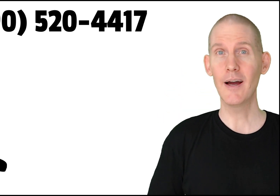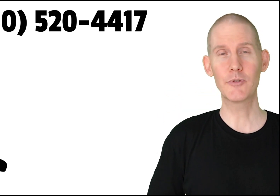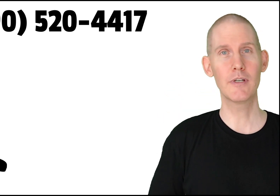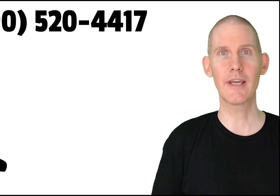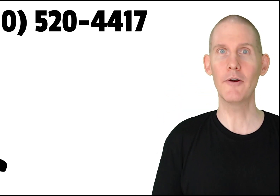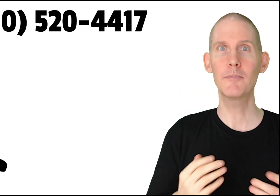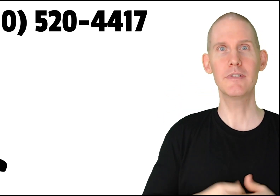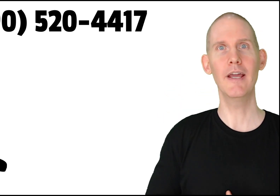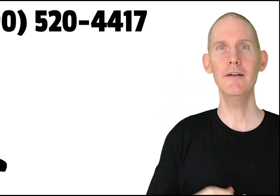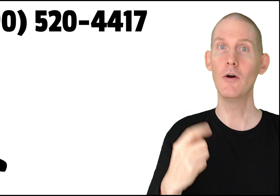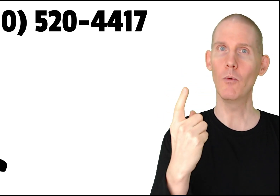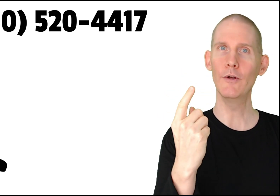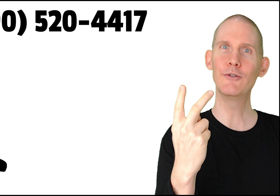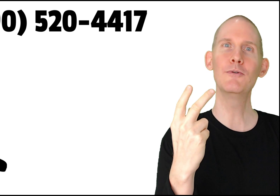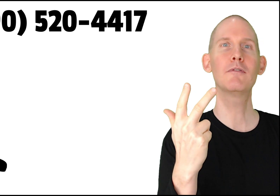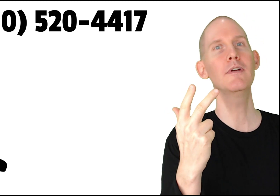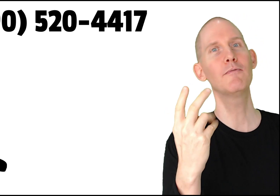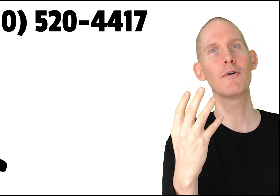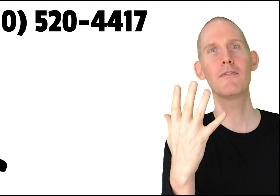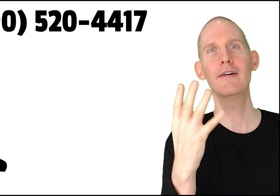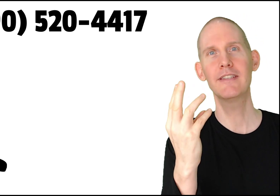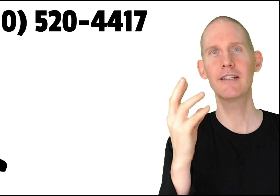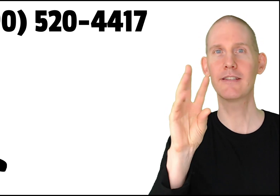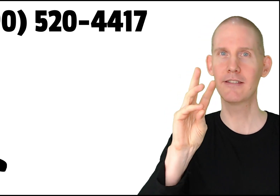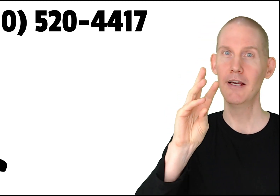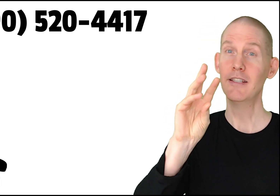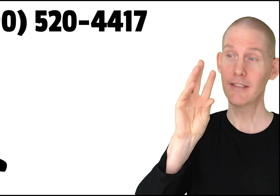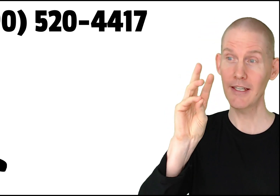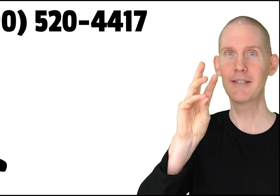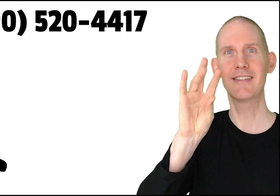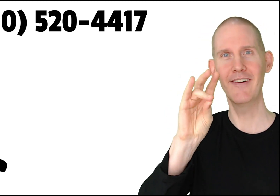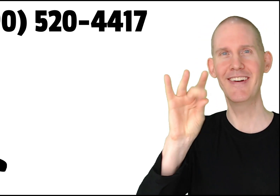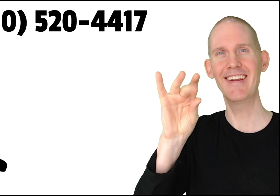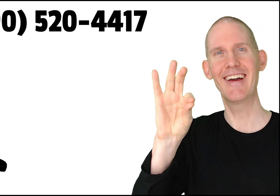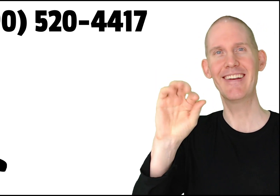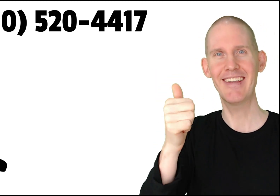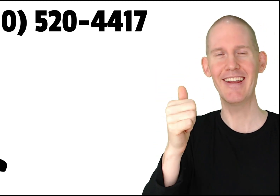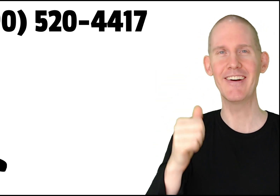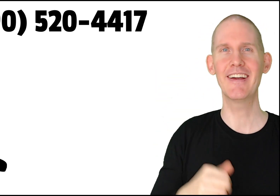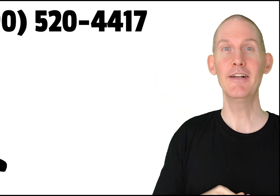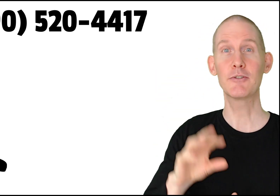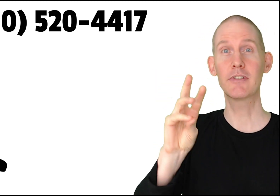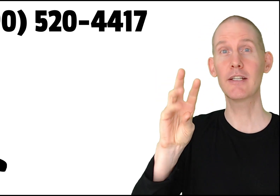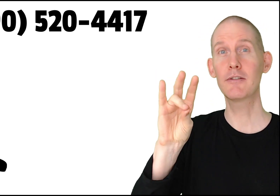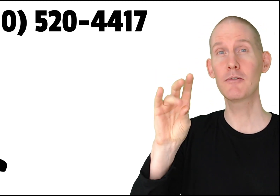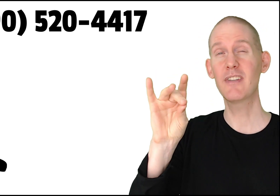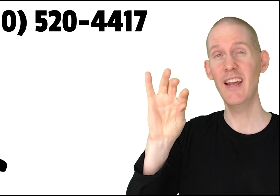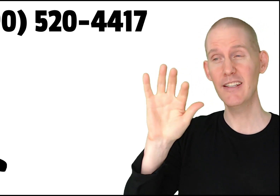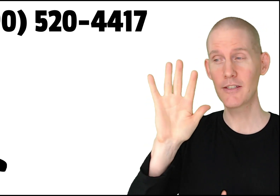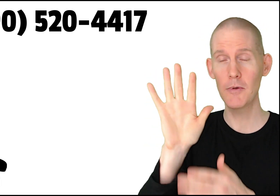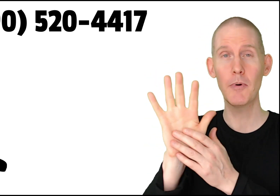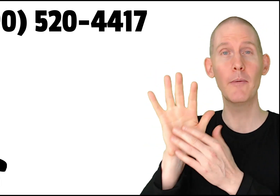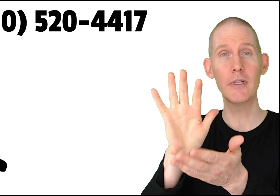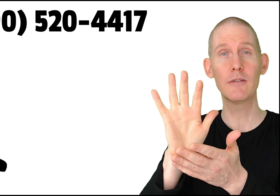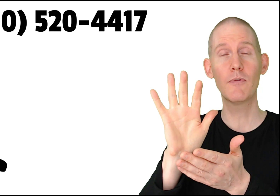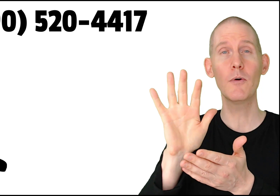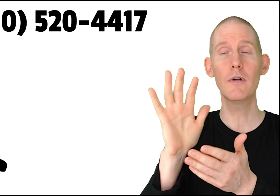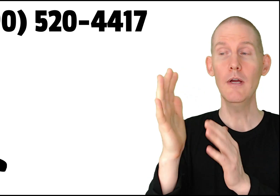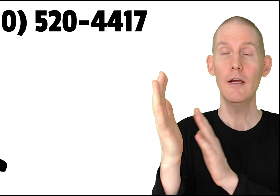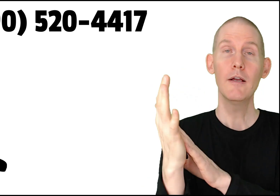just going to count up to 10. 1, 2, 3, 4, 5, 6, 7, 8, 9, 10, right? So 6 through 10 is going to be palm facing forward. 1